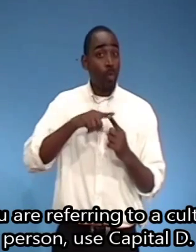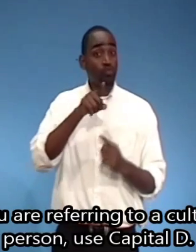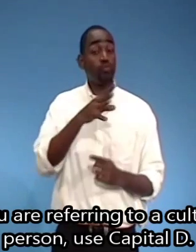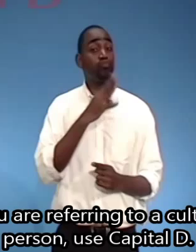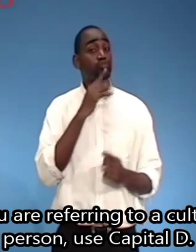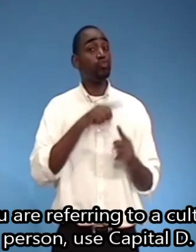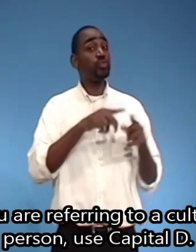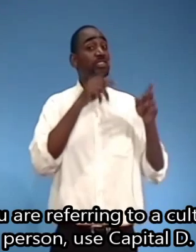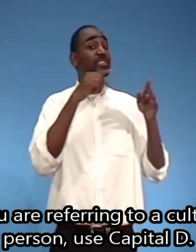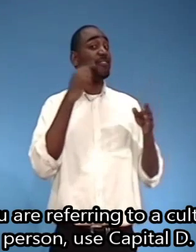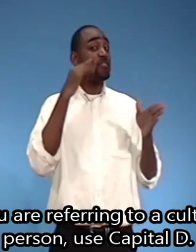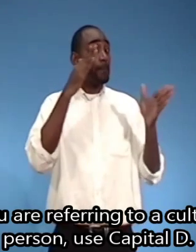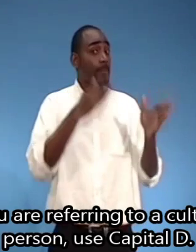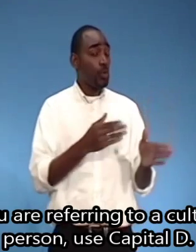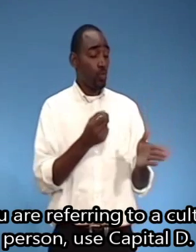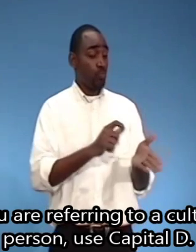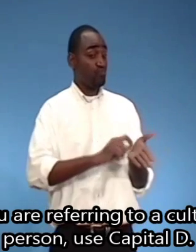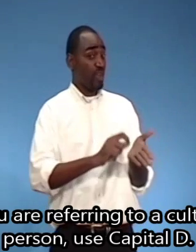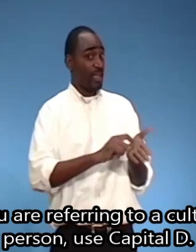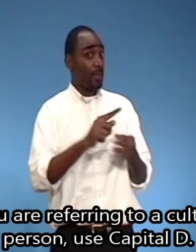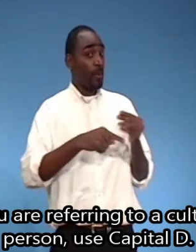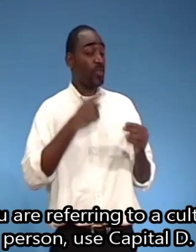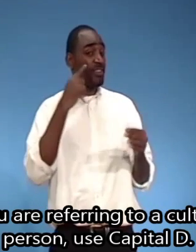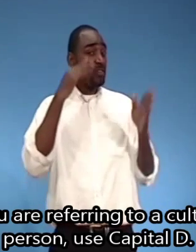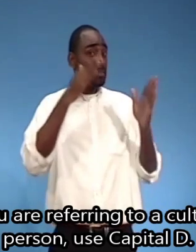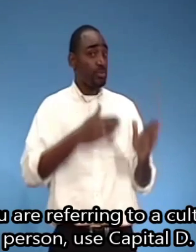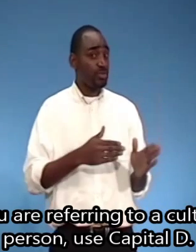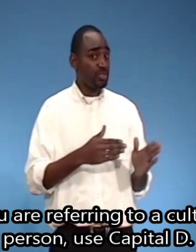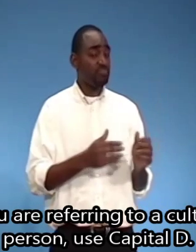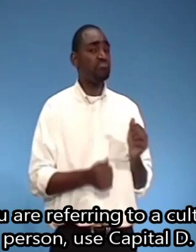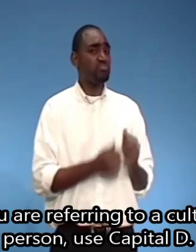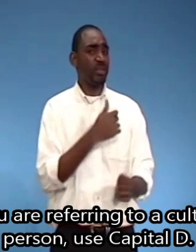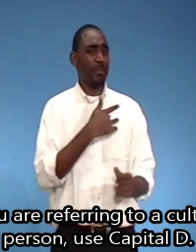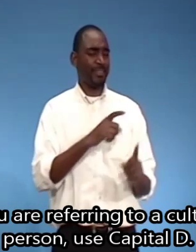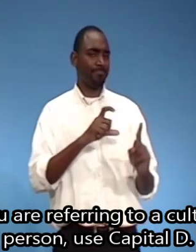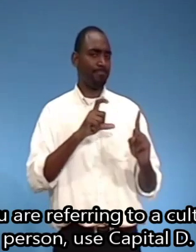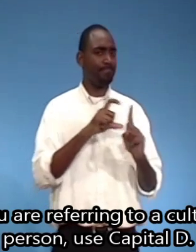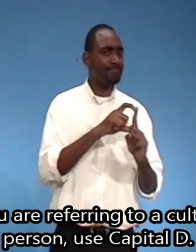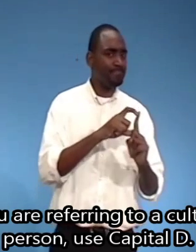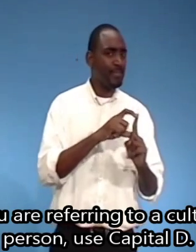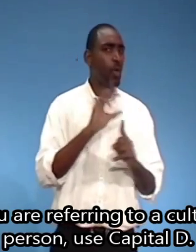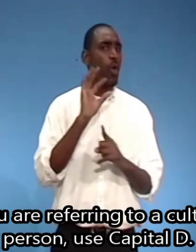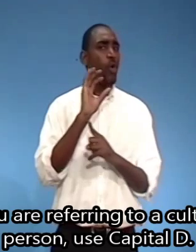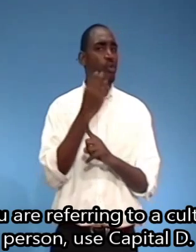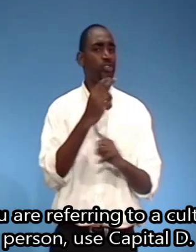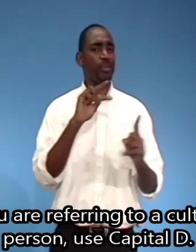When you are referring to a cultural deaf person, use capital D.